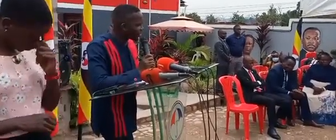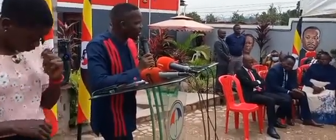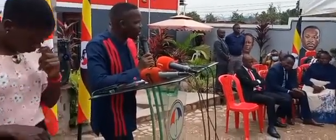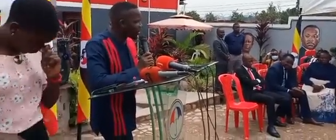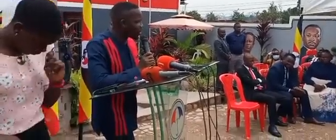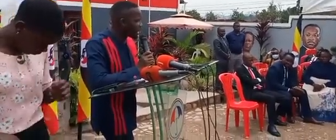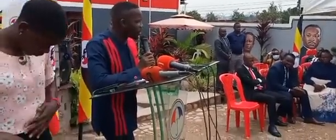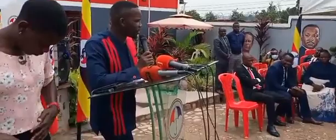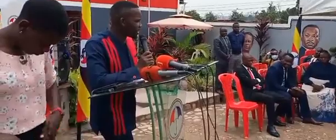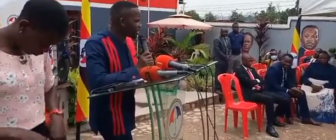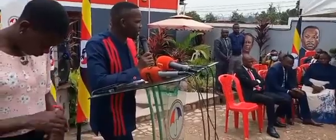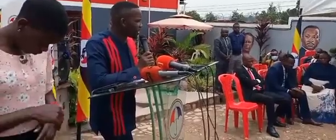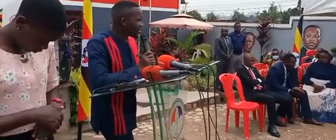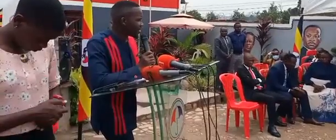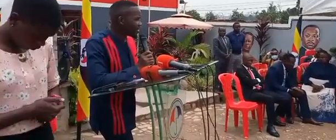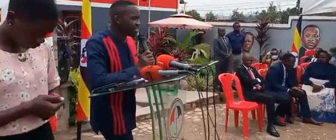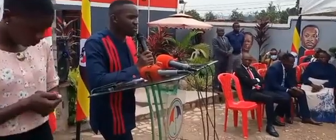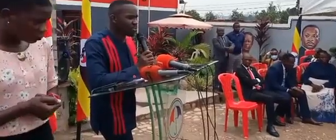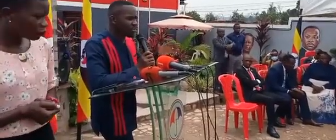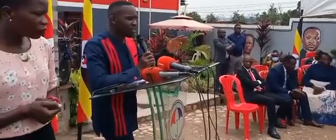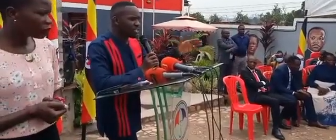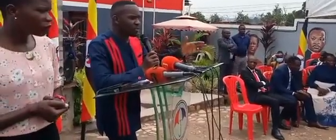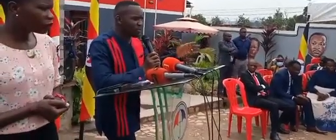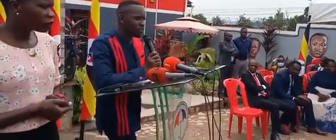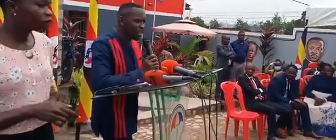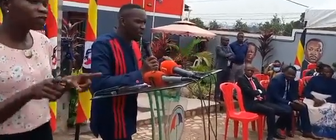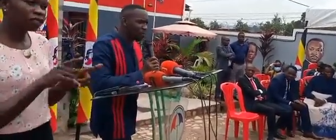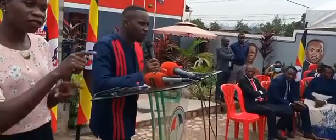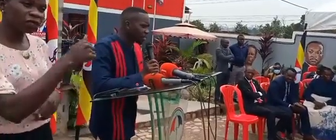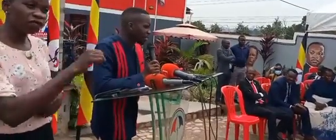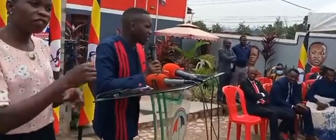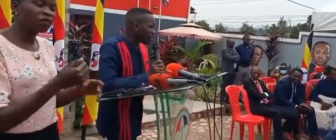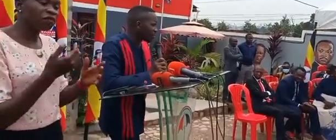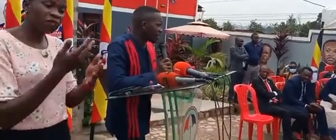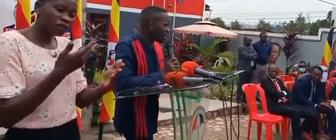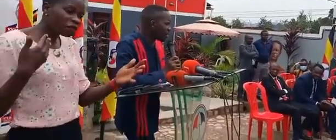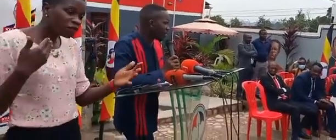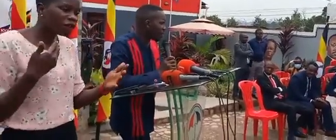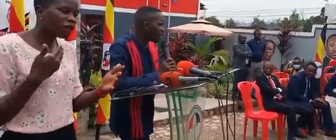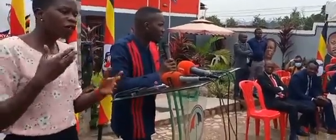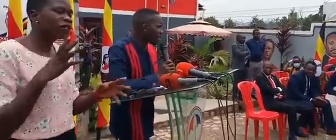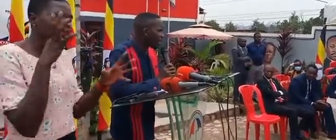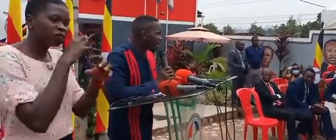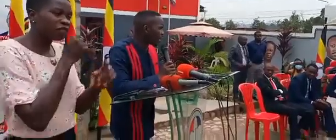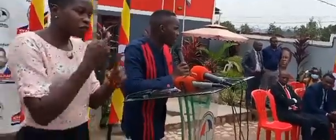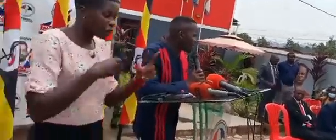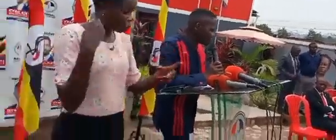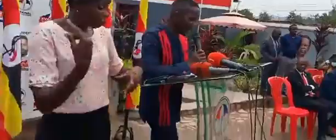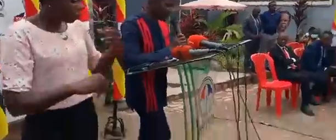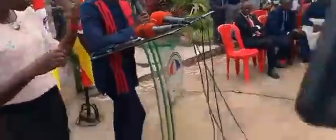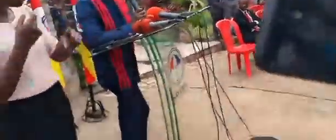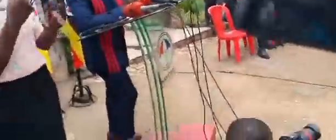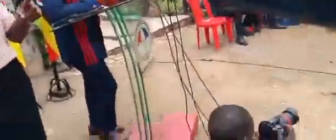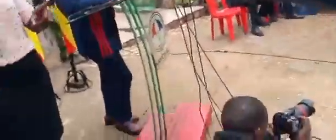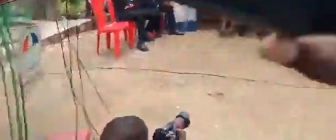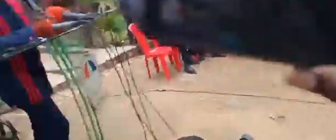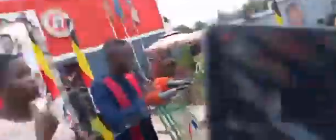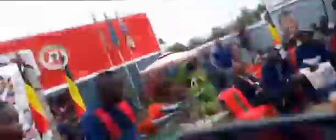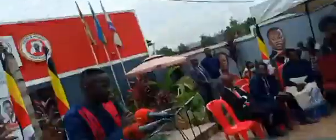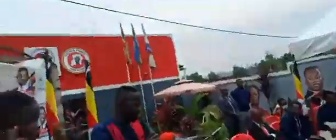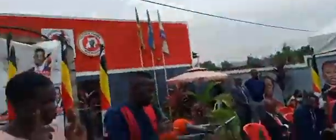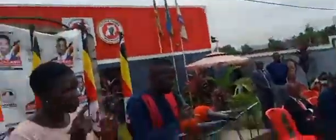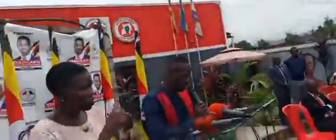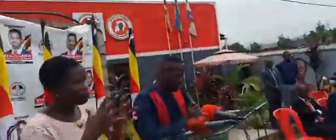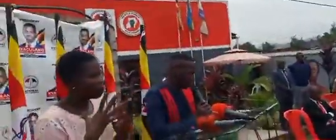It's good to see you, Honorable Nambose. She is also a victim of torture. Yeah. We pray and hope that she recovers soon enough.